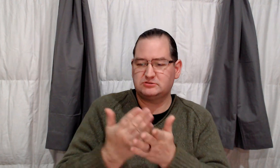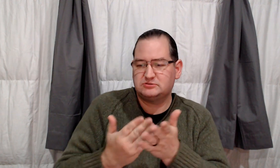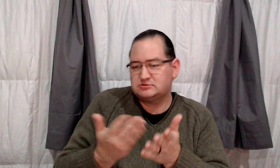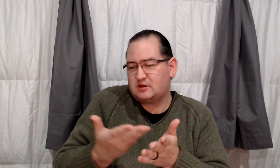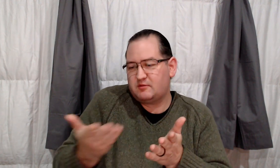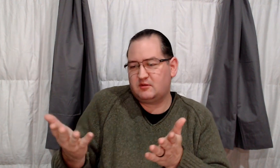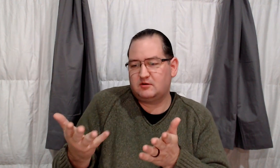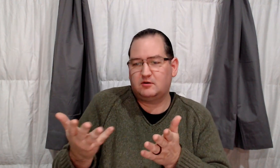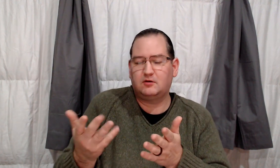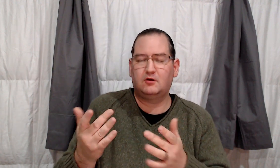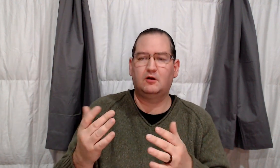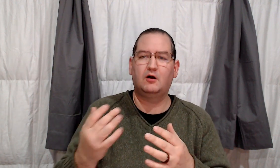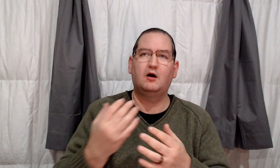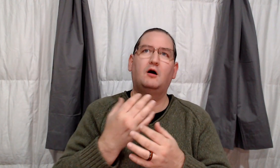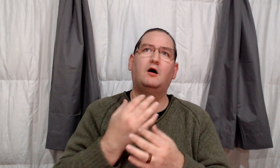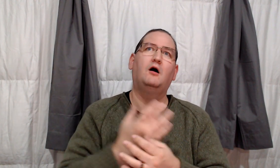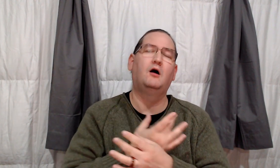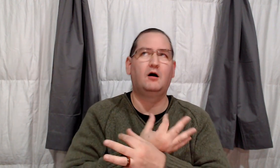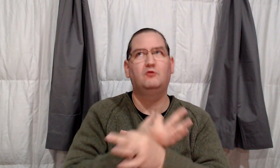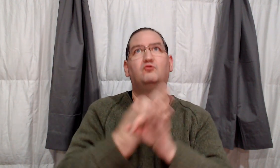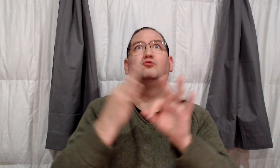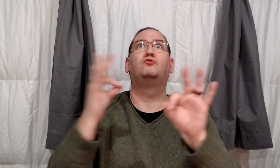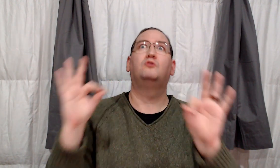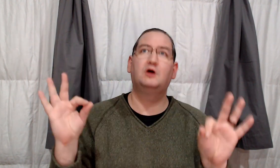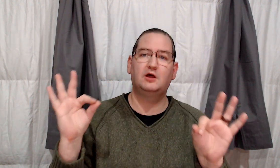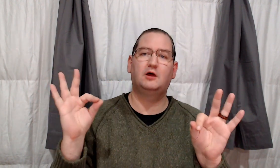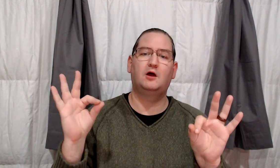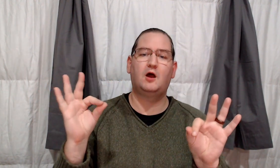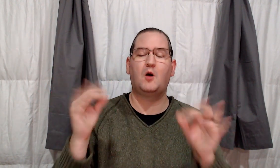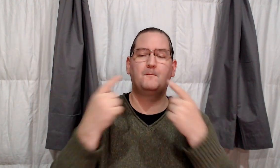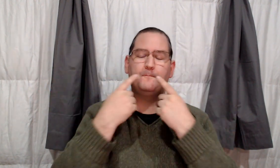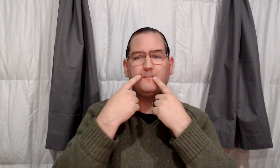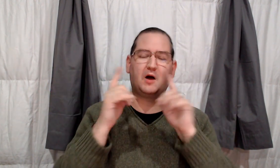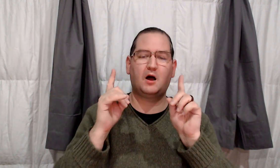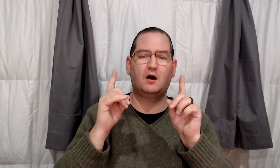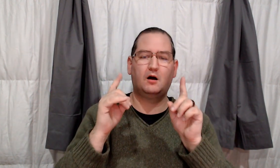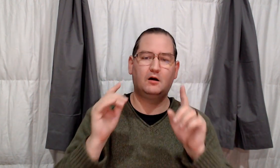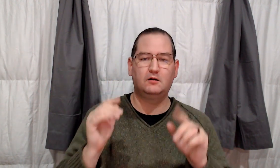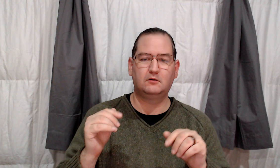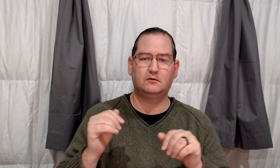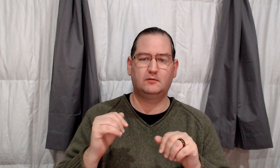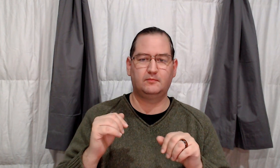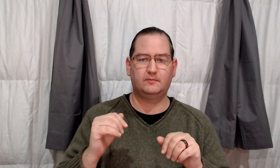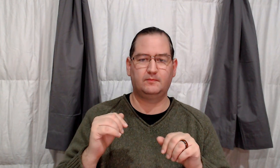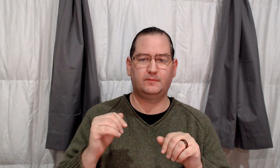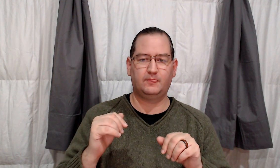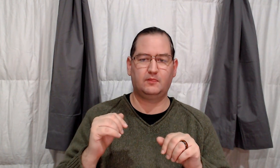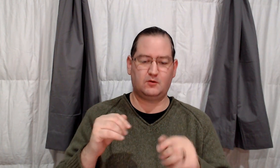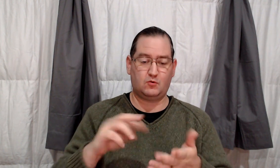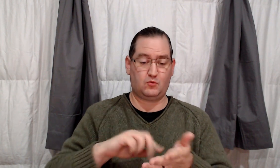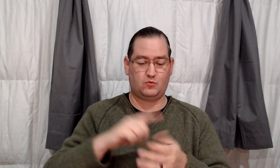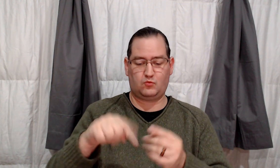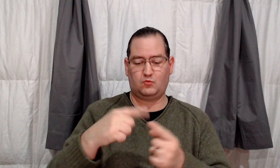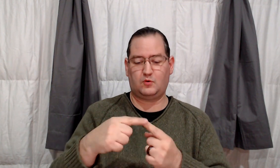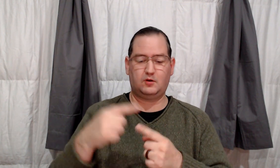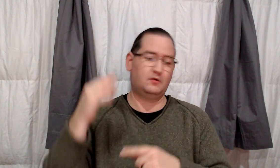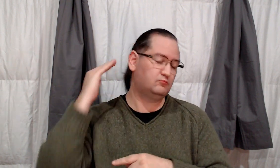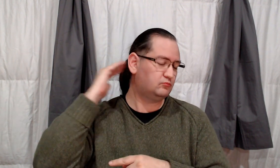And when the unconscious mind's made that choice, I'd like it to allow those signals to occur.